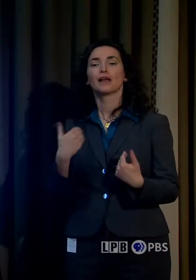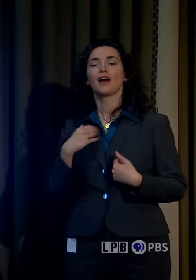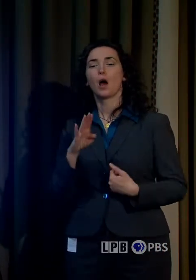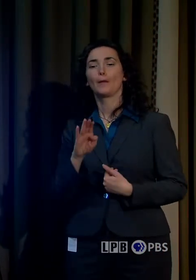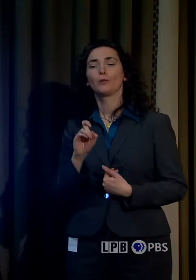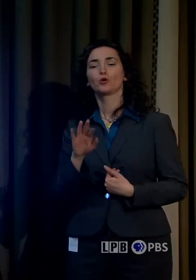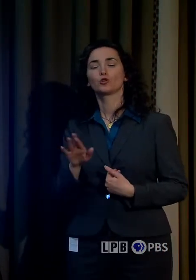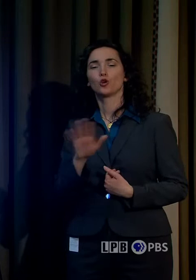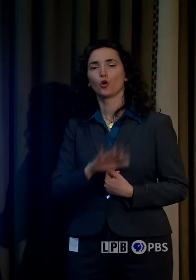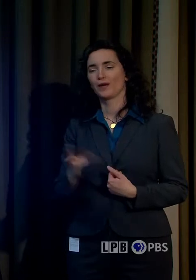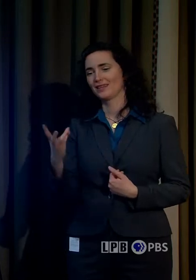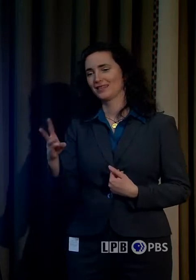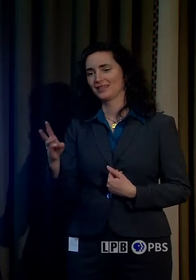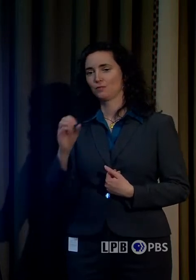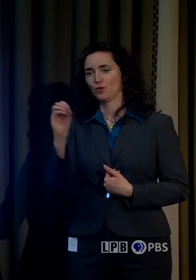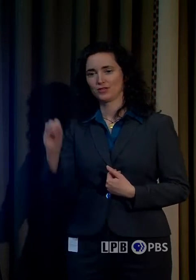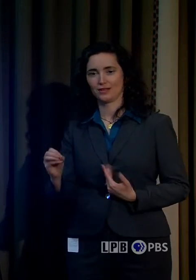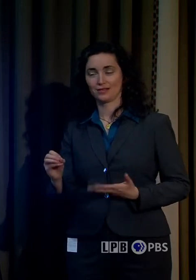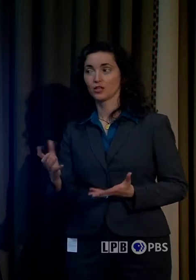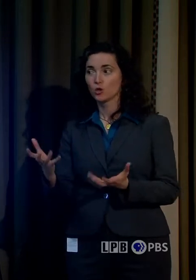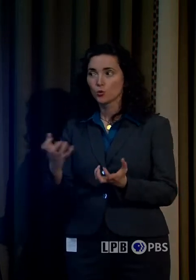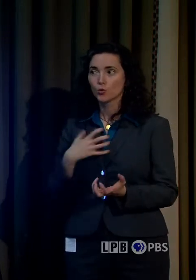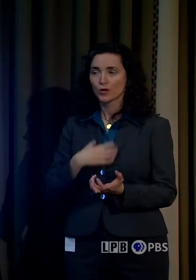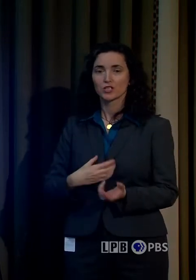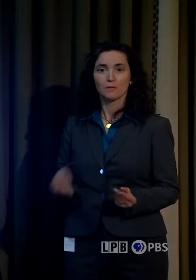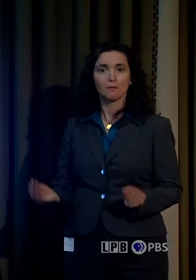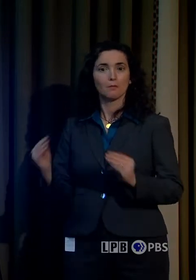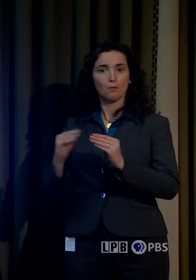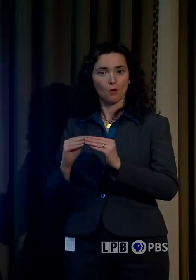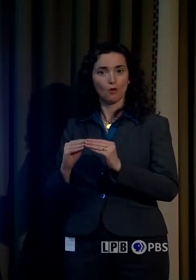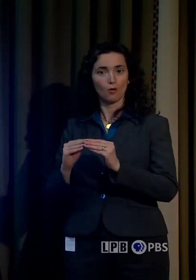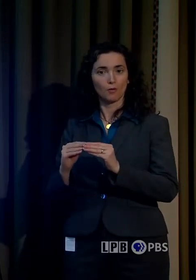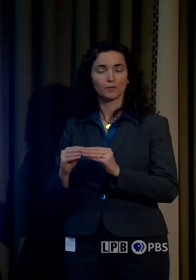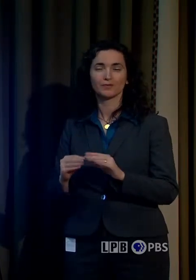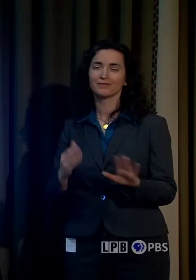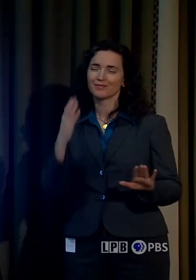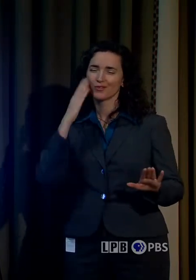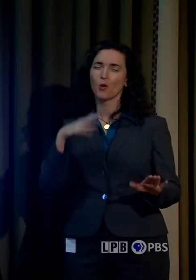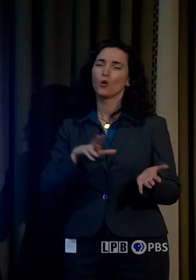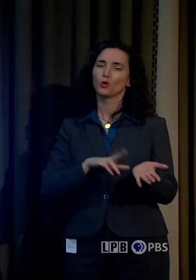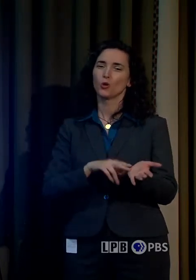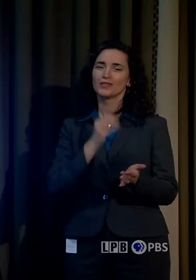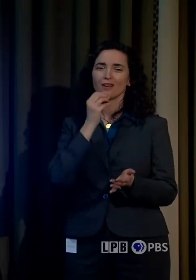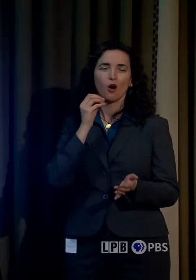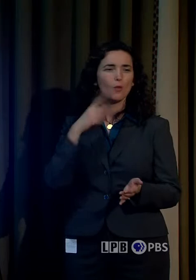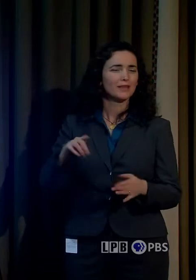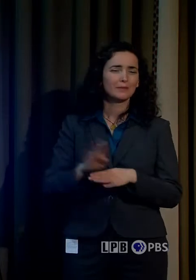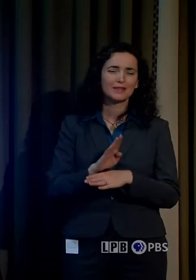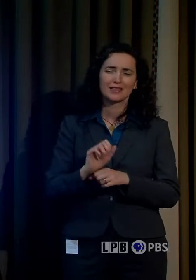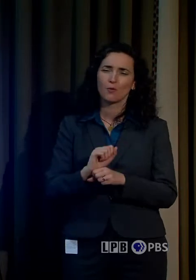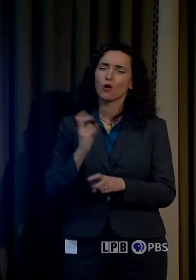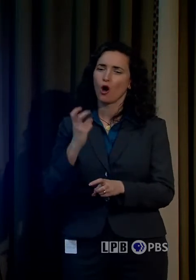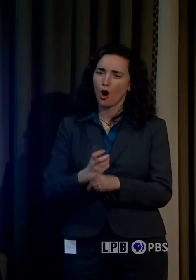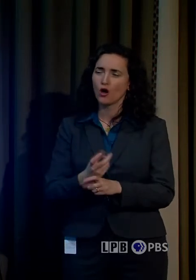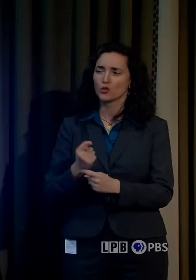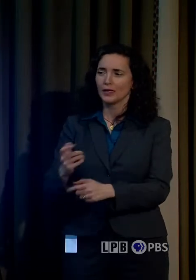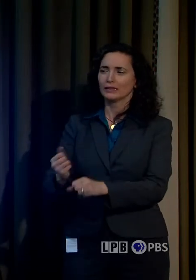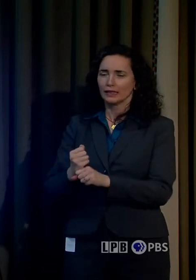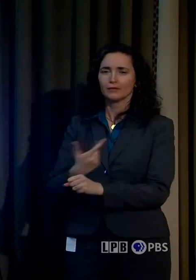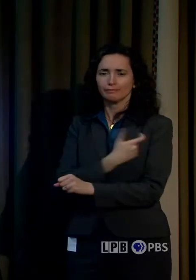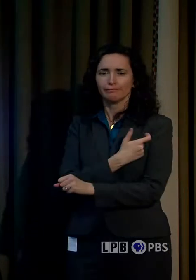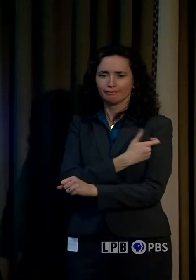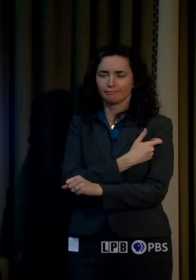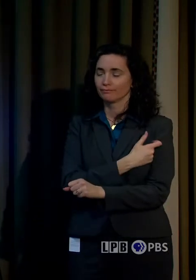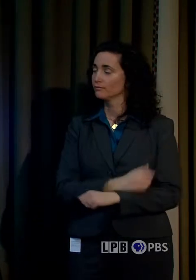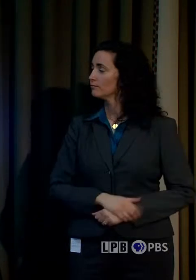nursing home staff boosted, and we'd like to see much more than that. And I know nursing homes are working hard to achieve that.